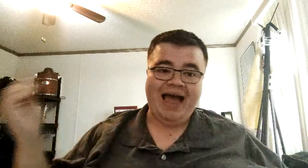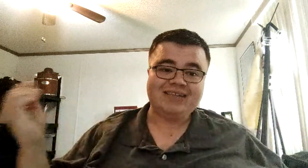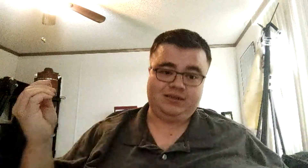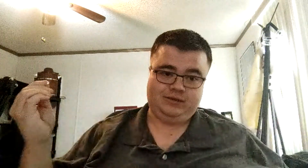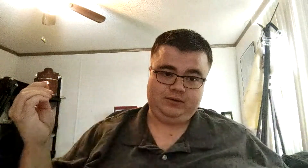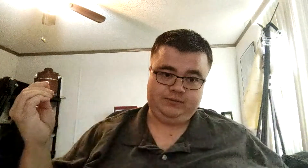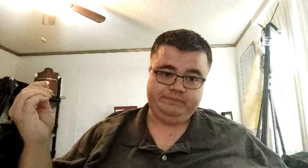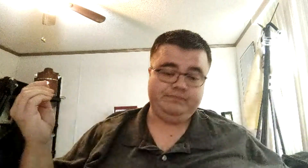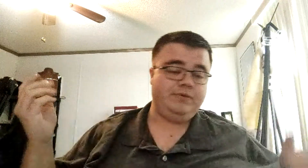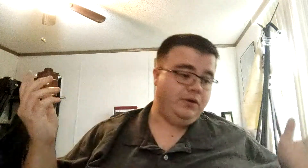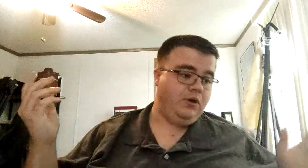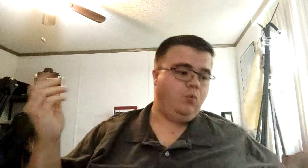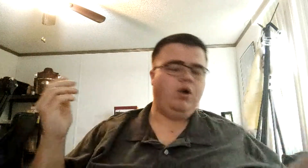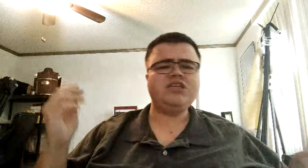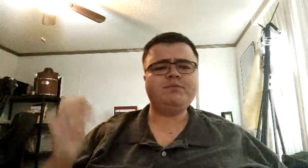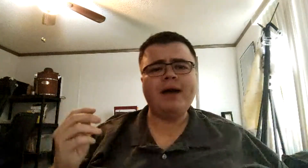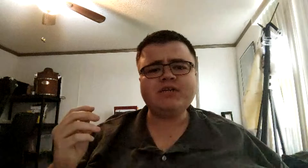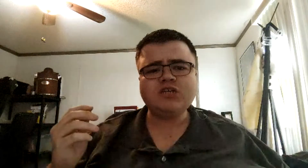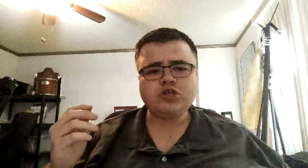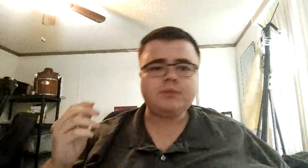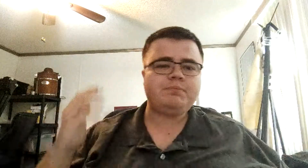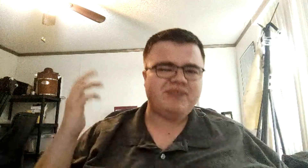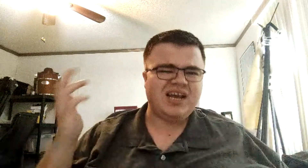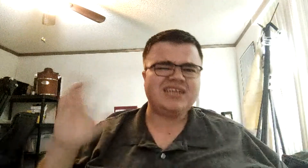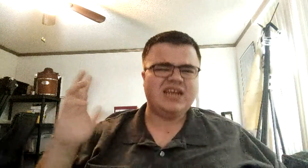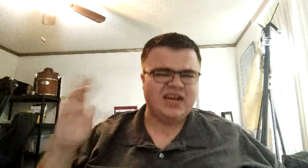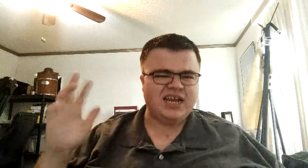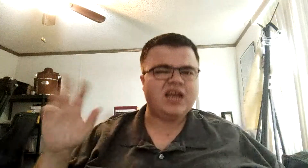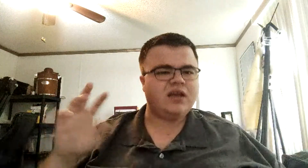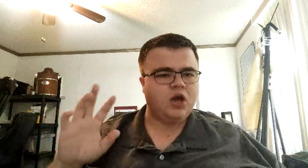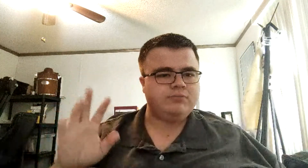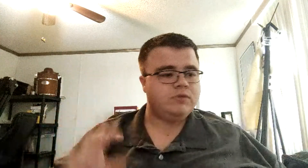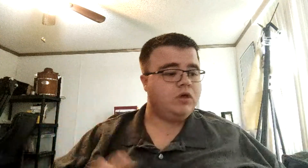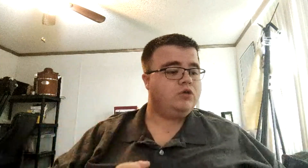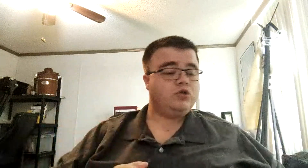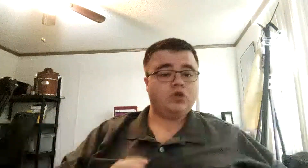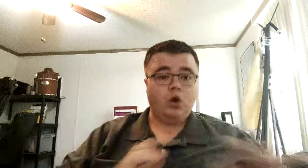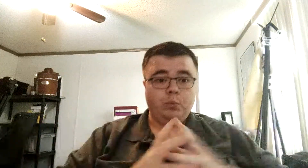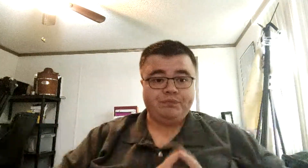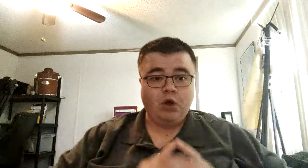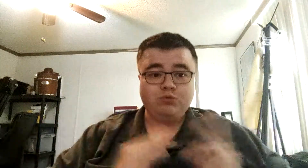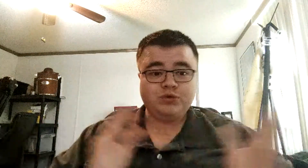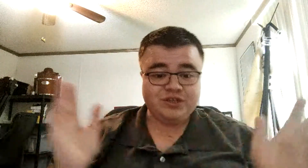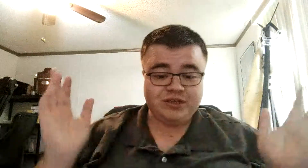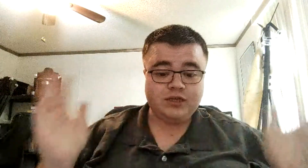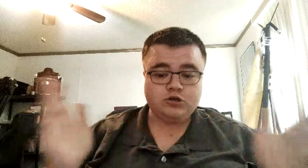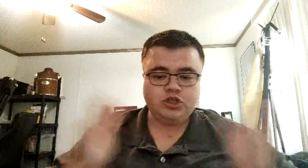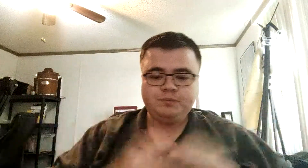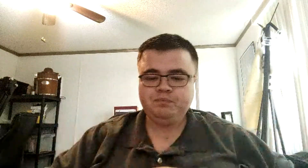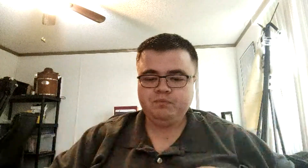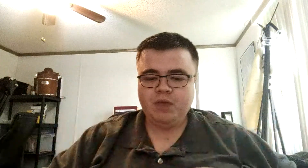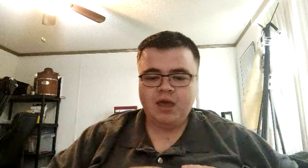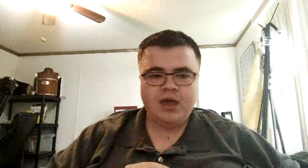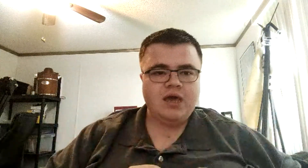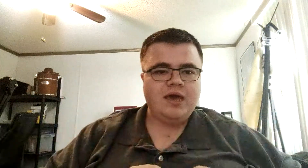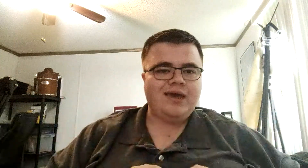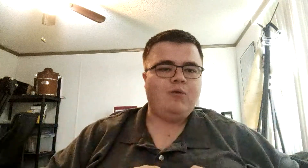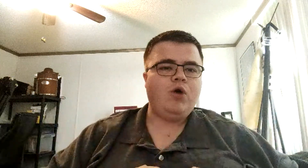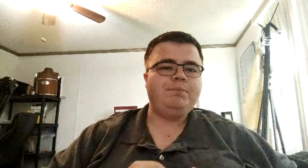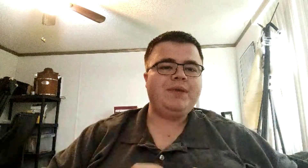passed. Well, it's published by 1888. So those years, he wanted people